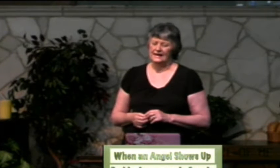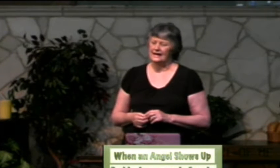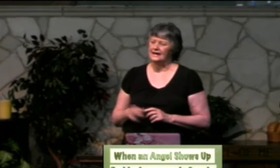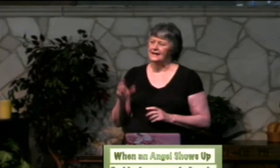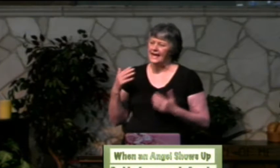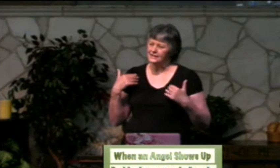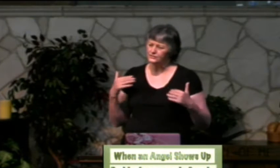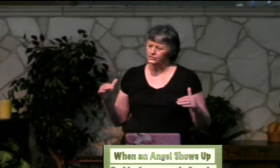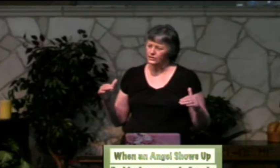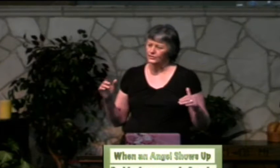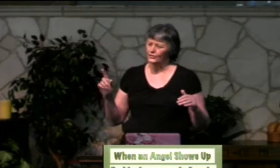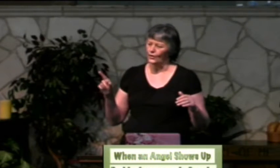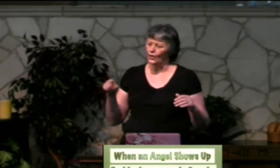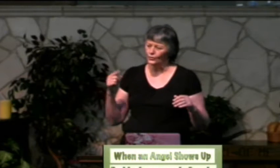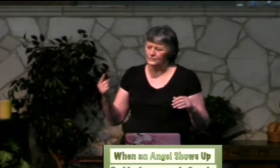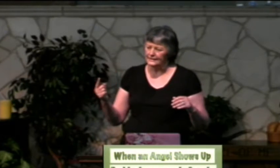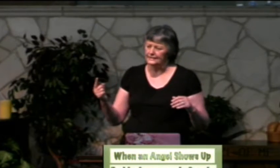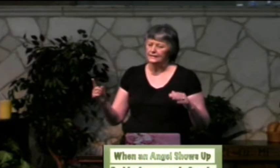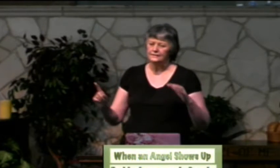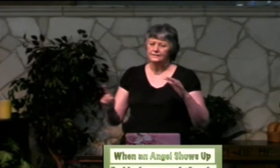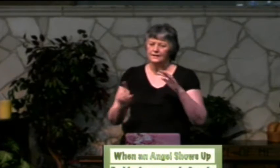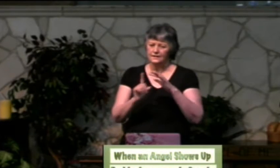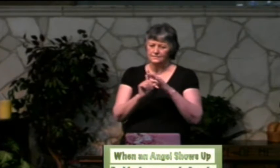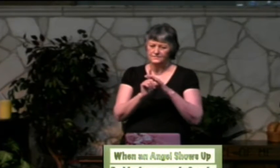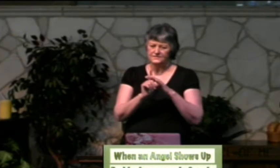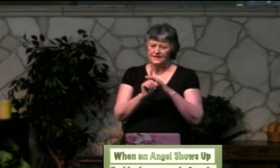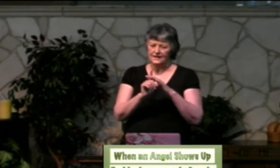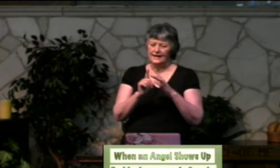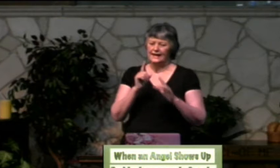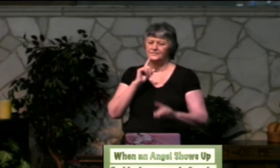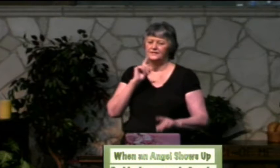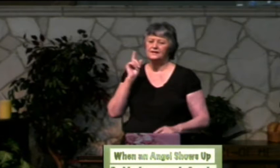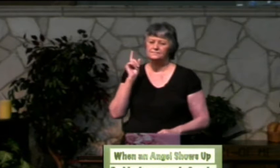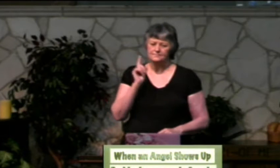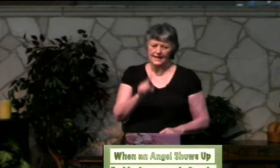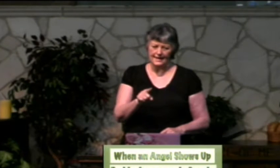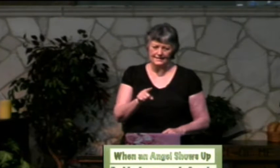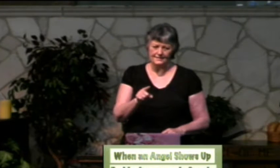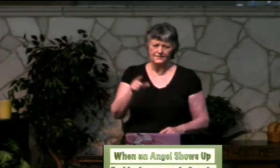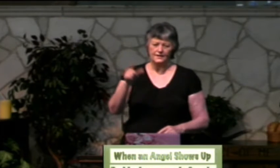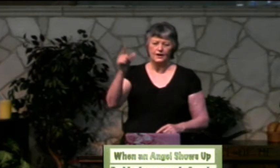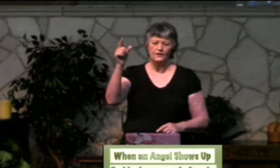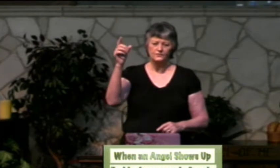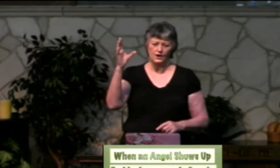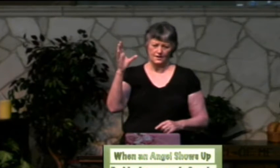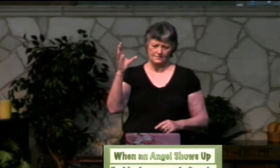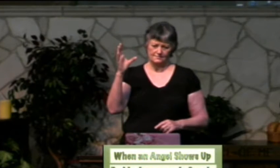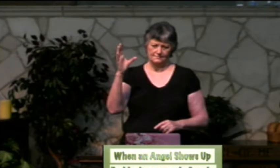an angel only comes at the command of God.